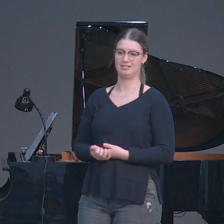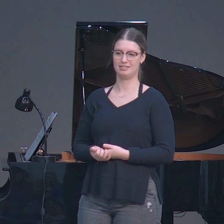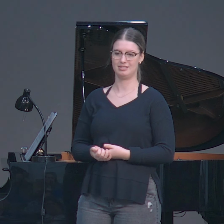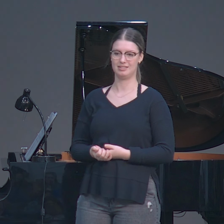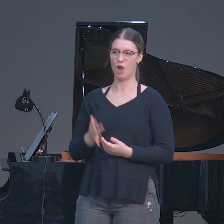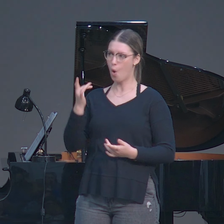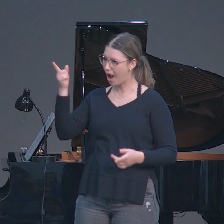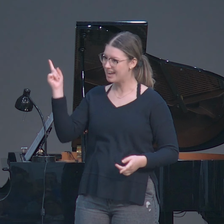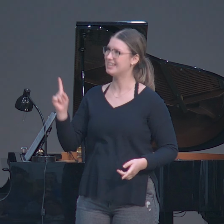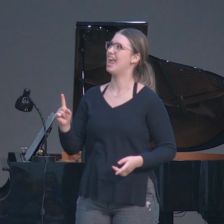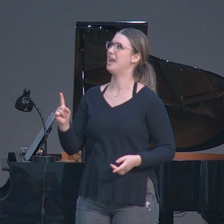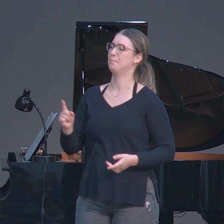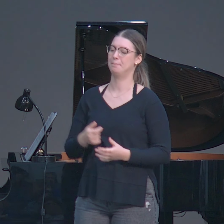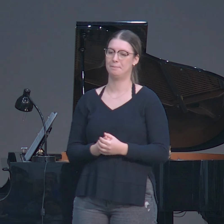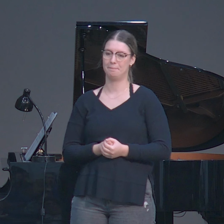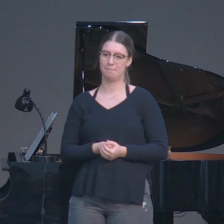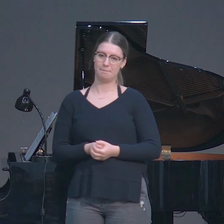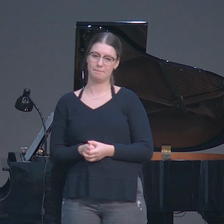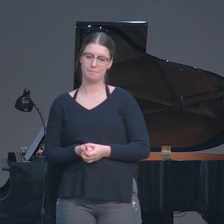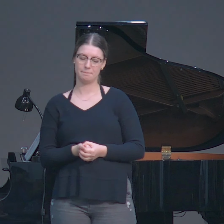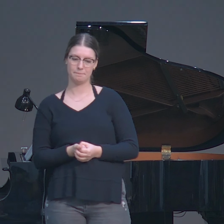and why He came.